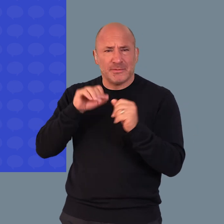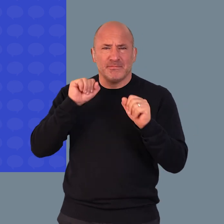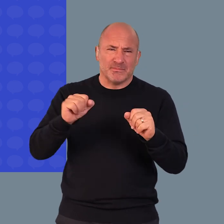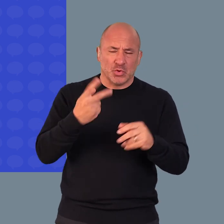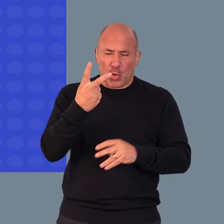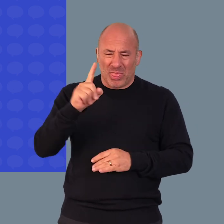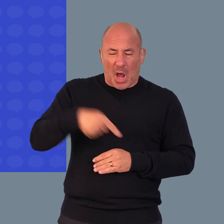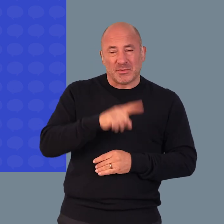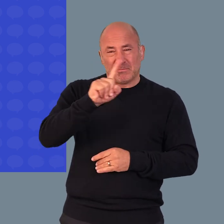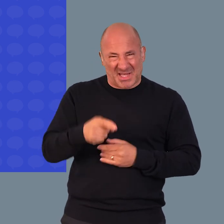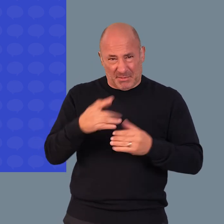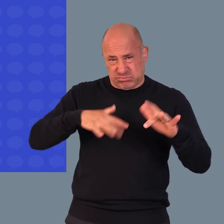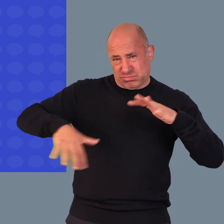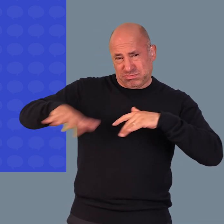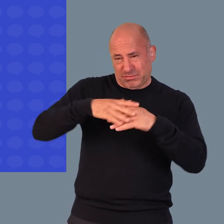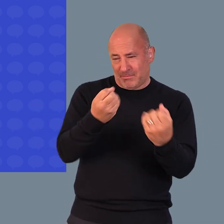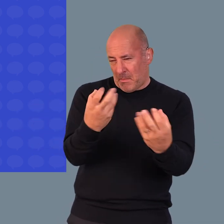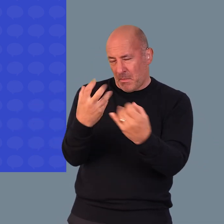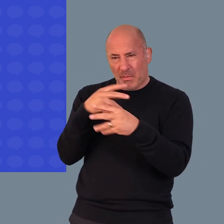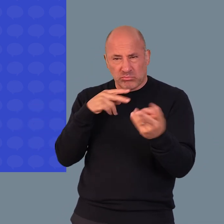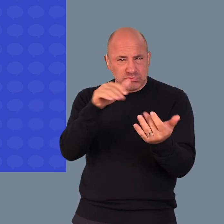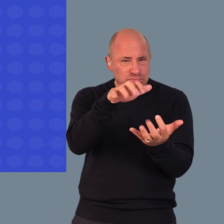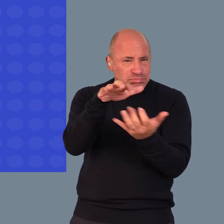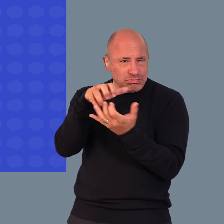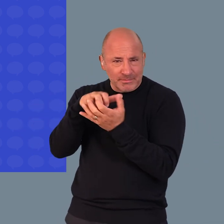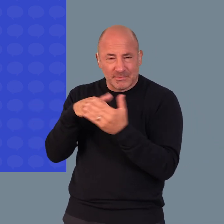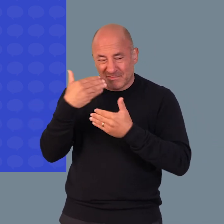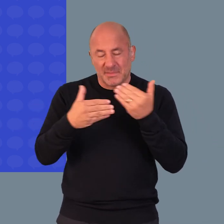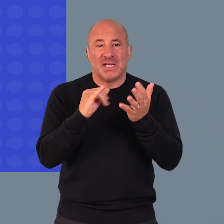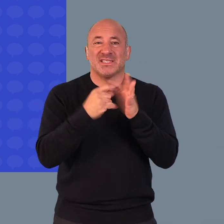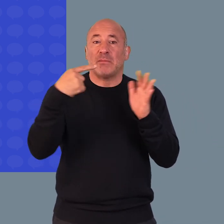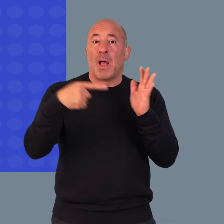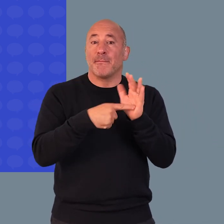groups, and listened to the experiences of more than 2,000 people.